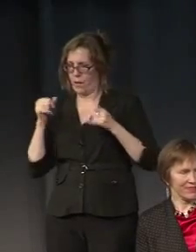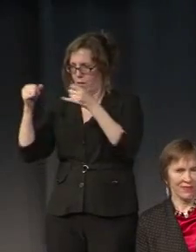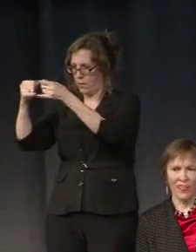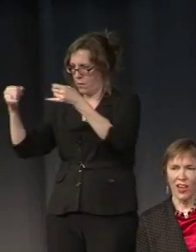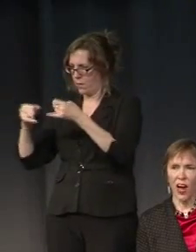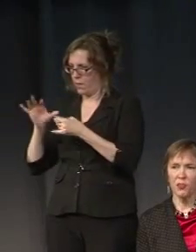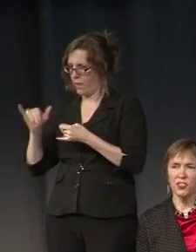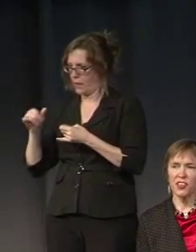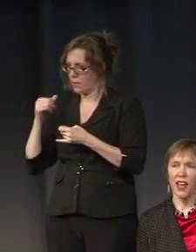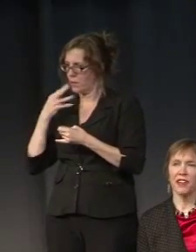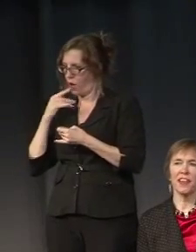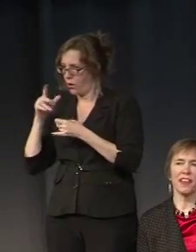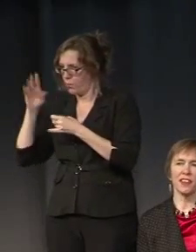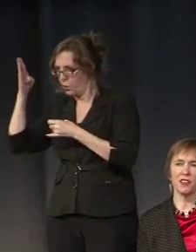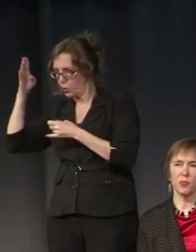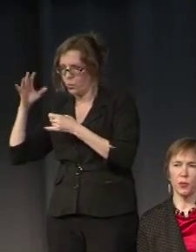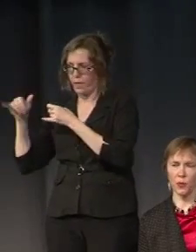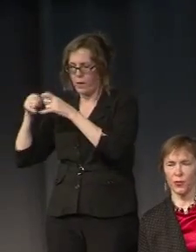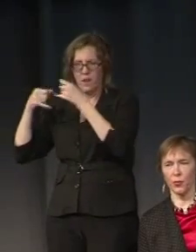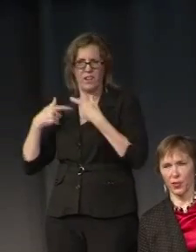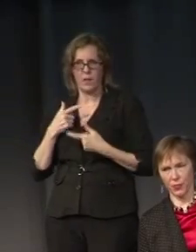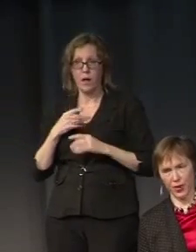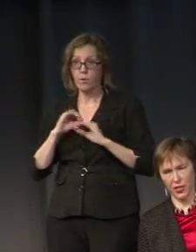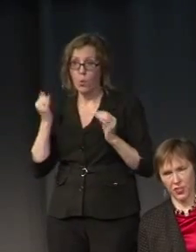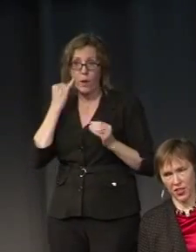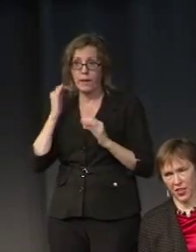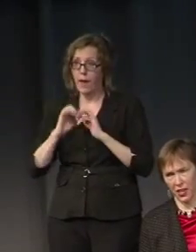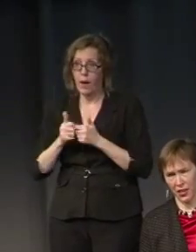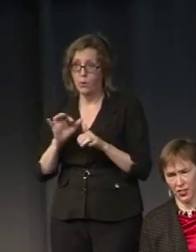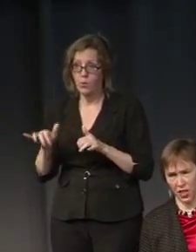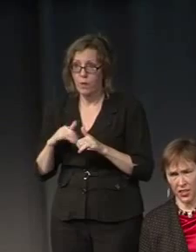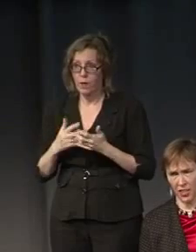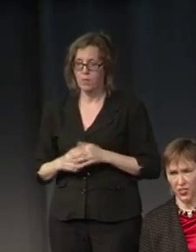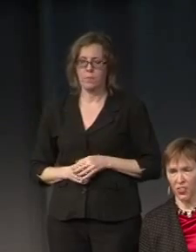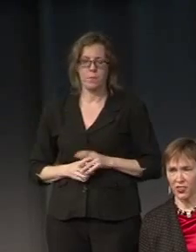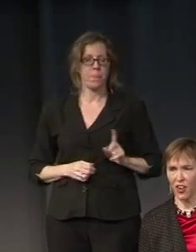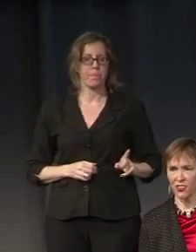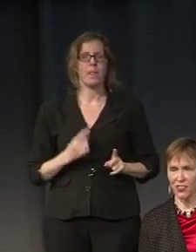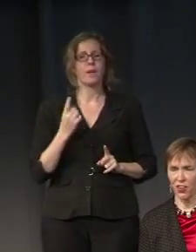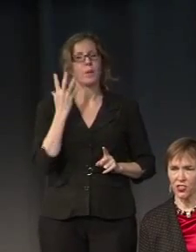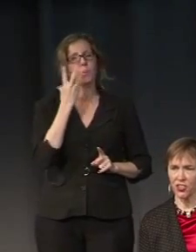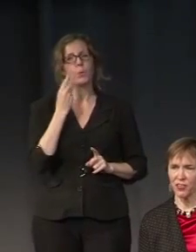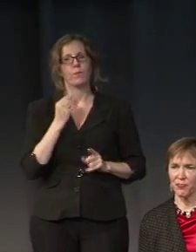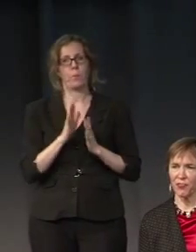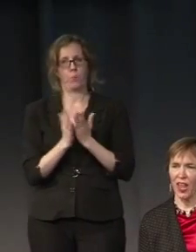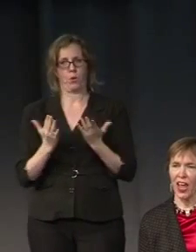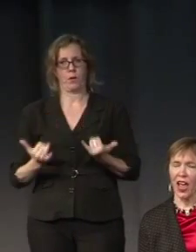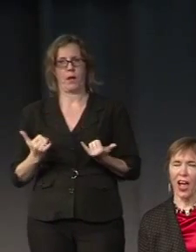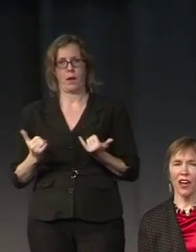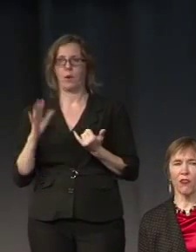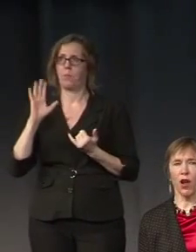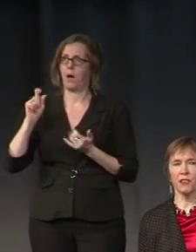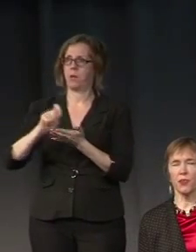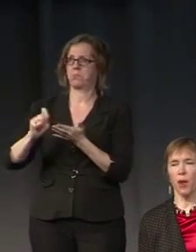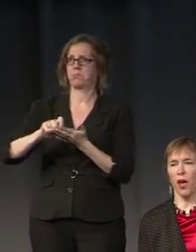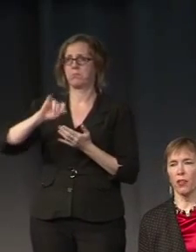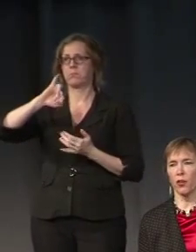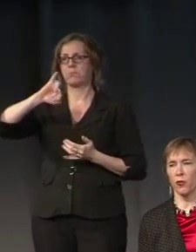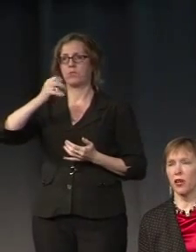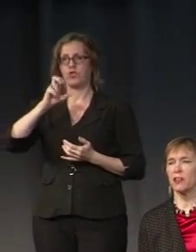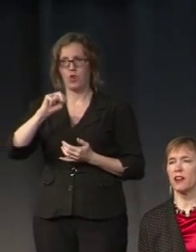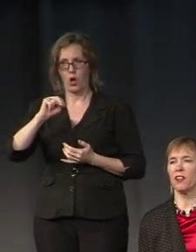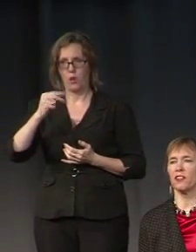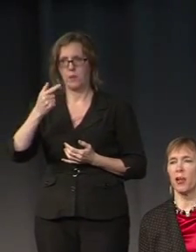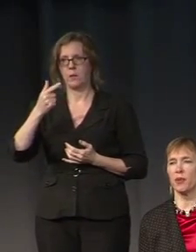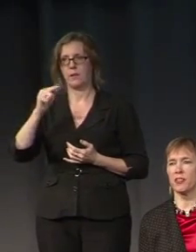it. And I would just add that there's a beautiful book by John Gage called Color and Culture. And he writes about